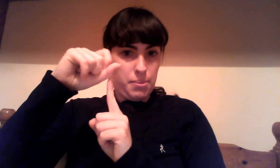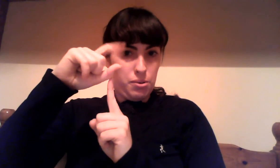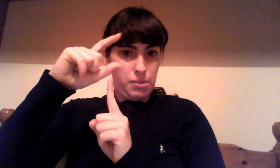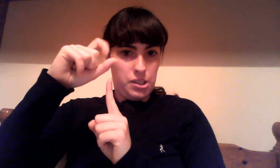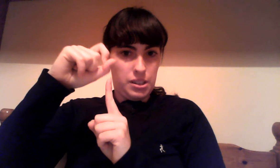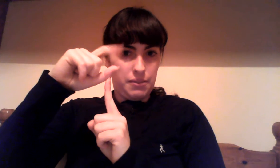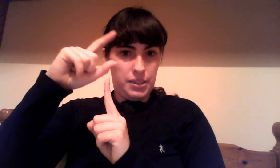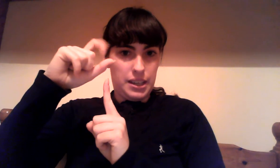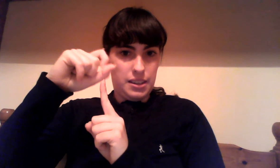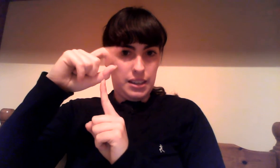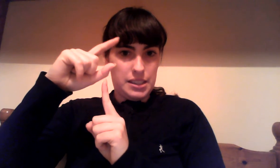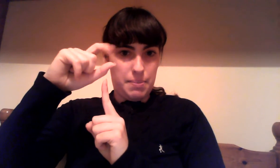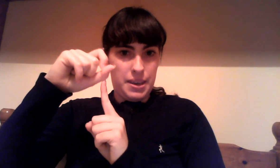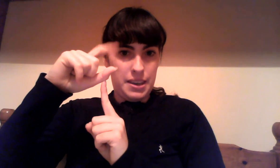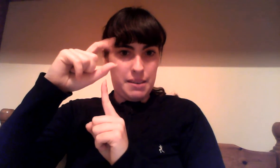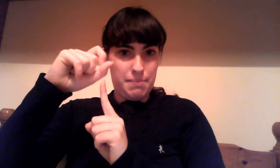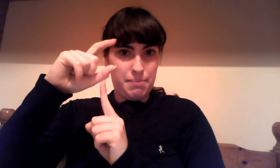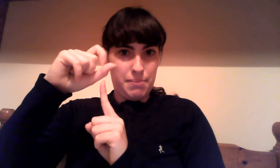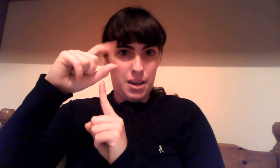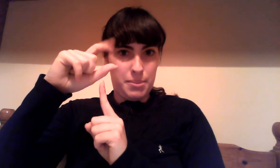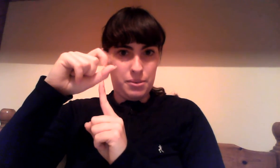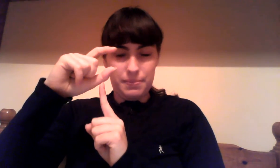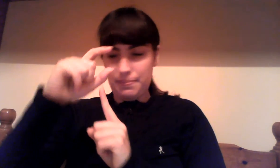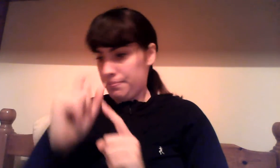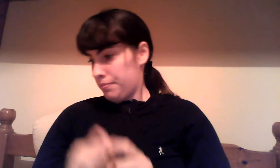Purple, which is like flicking the letter P, purple.